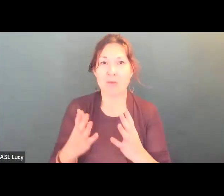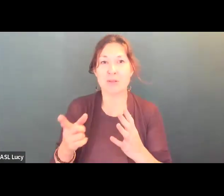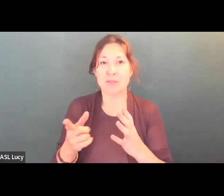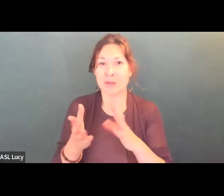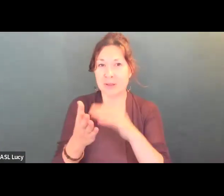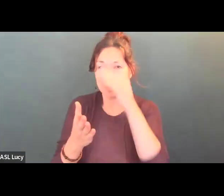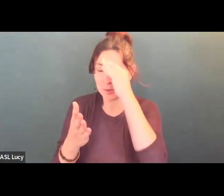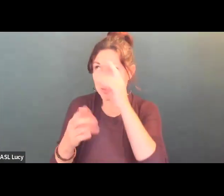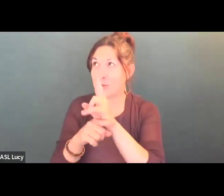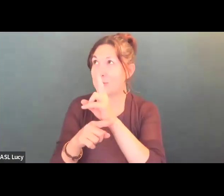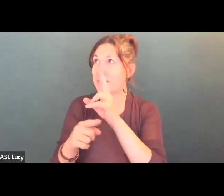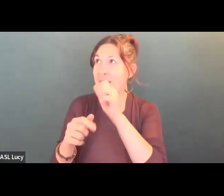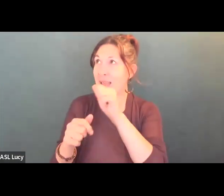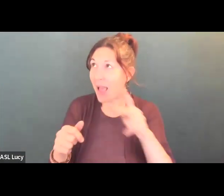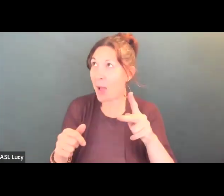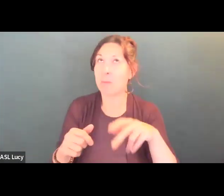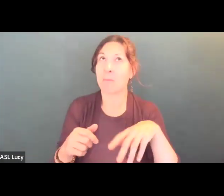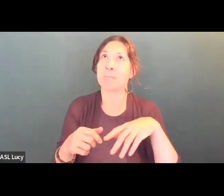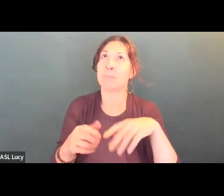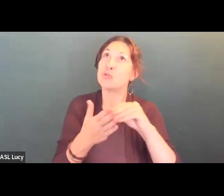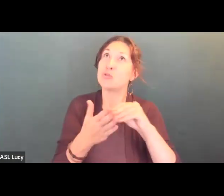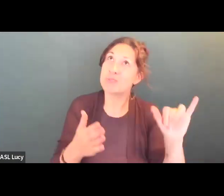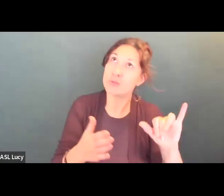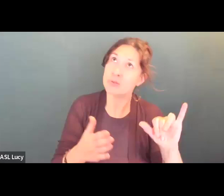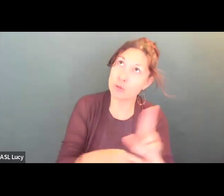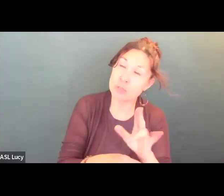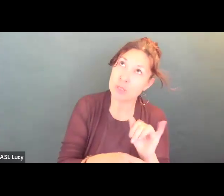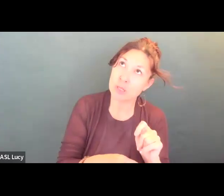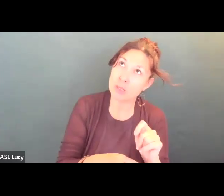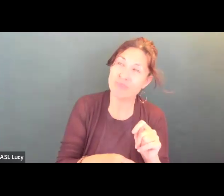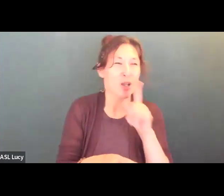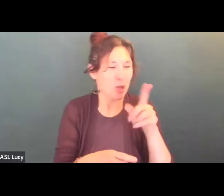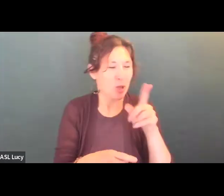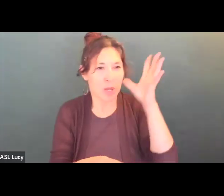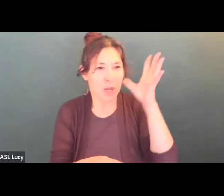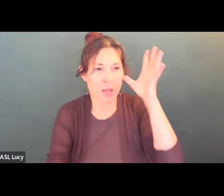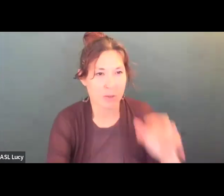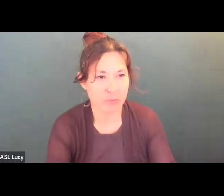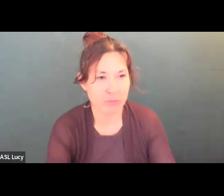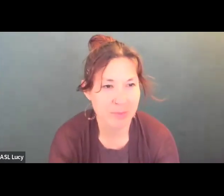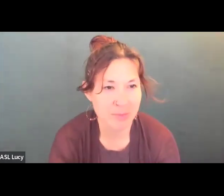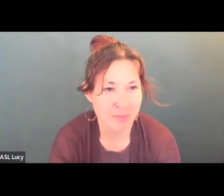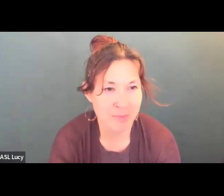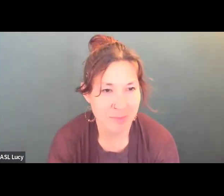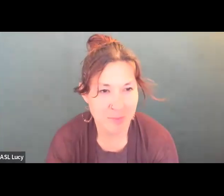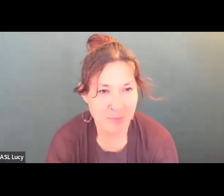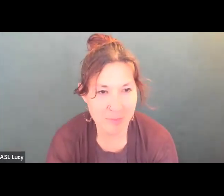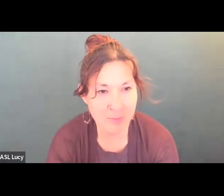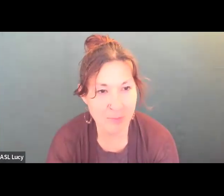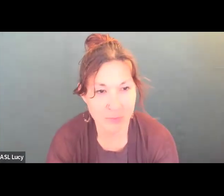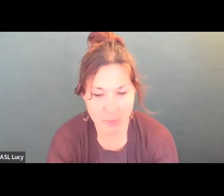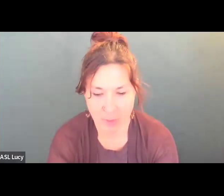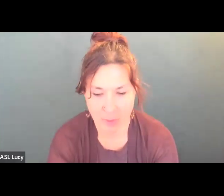heard, from a number of parents as one of the most frustrating things is, oh, my student was marked as,